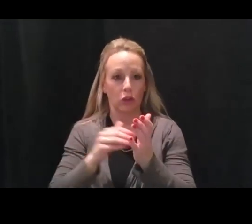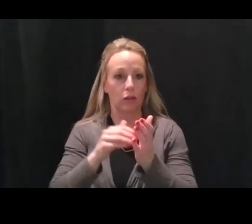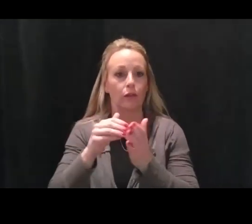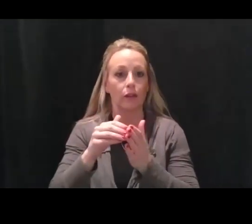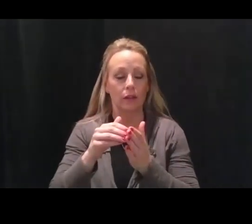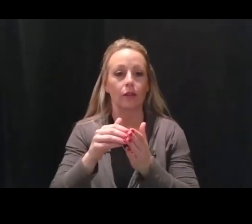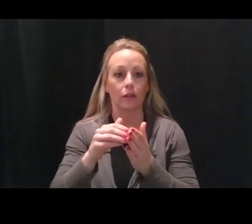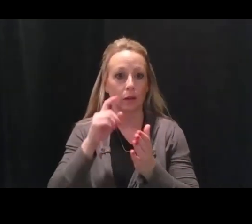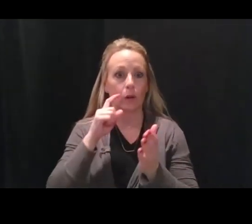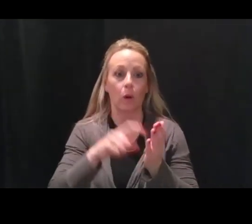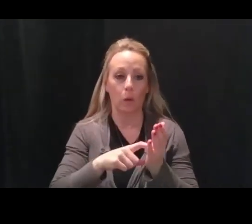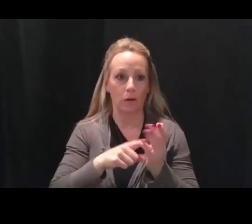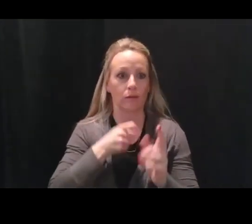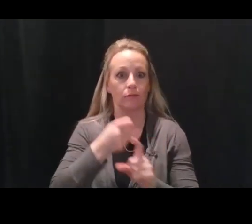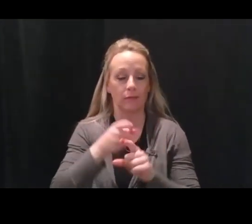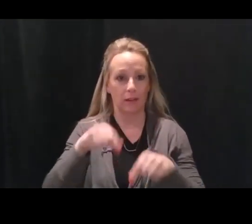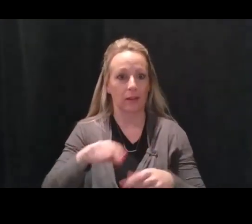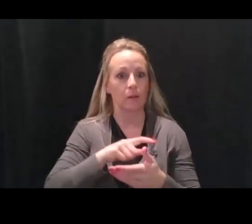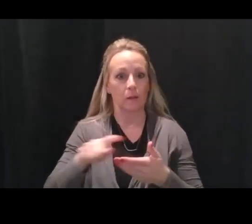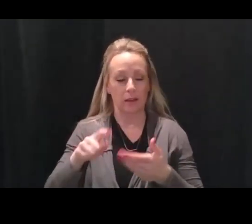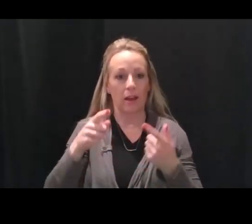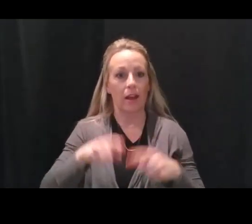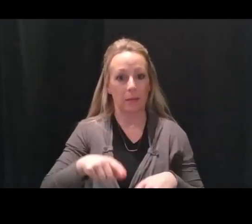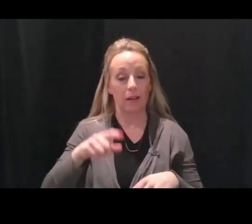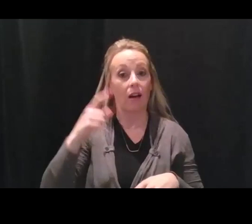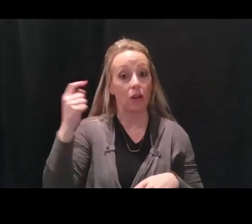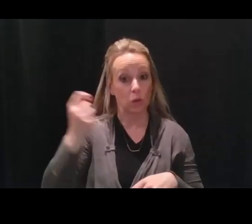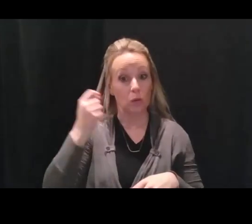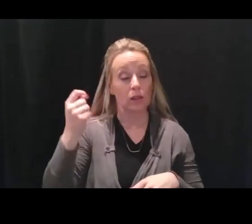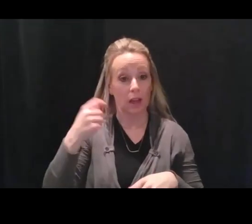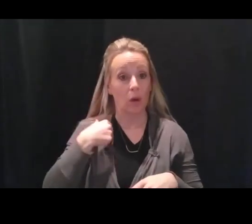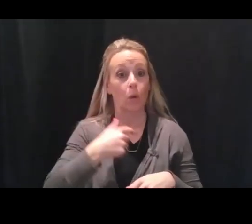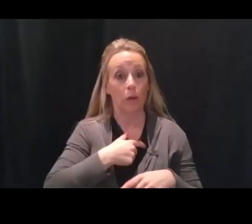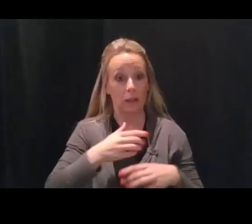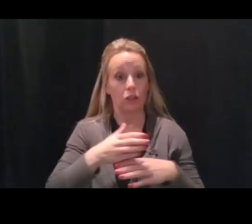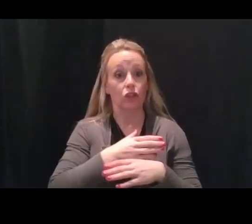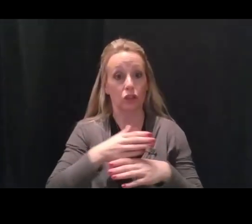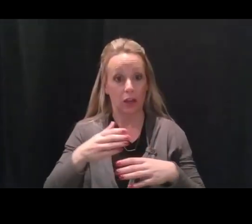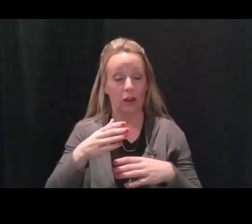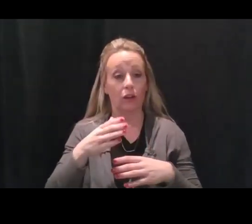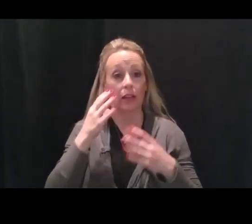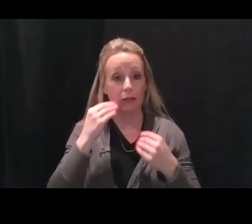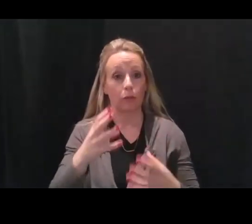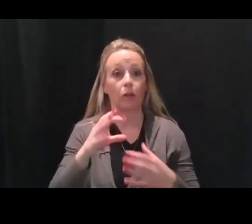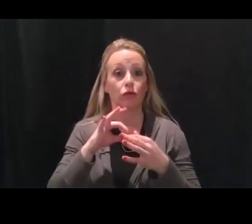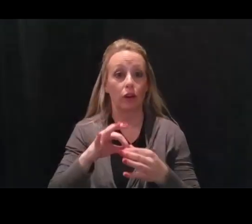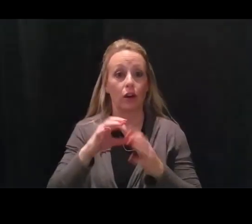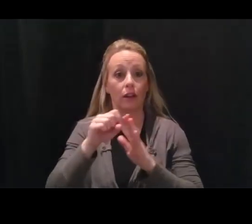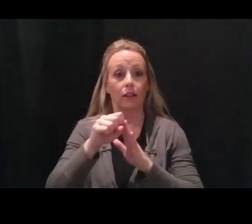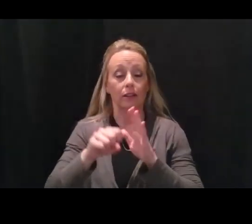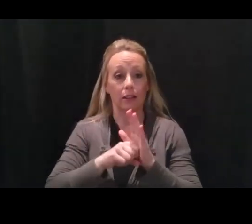of that this week. On Tuesday, we shared the then accurate information regarding the